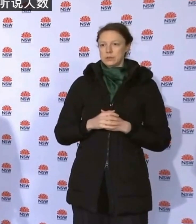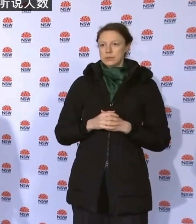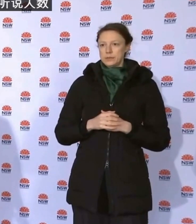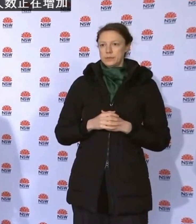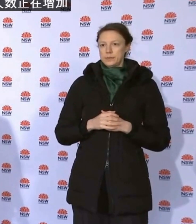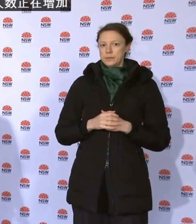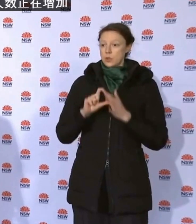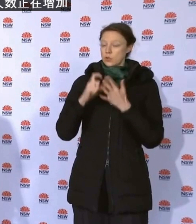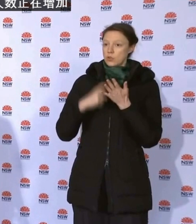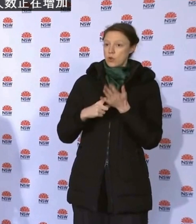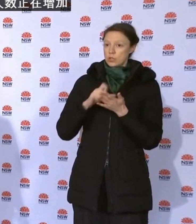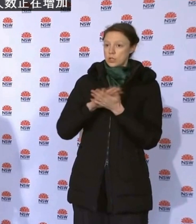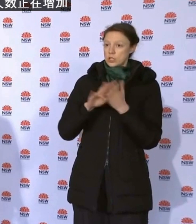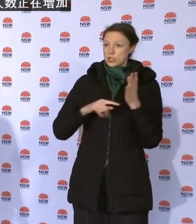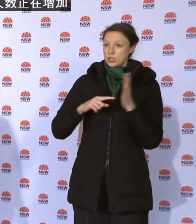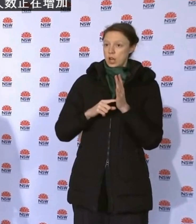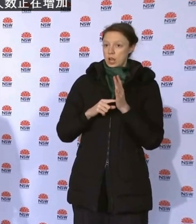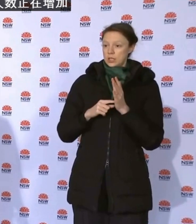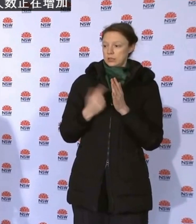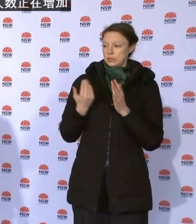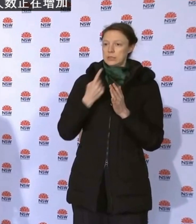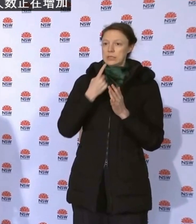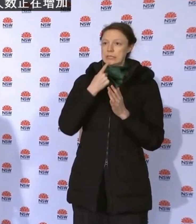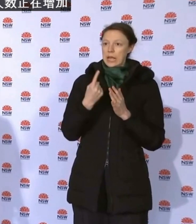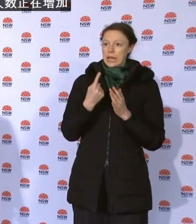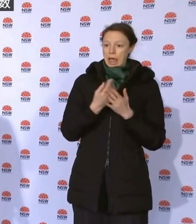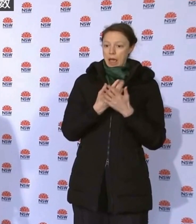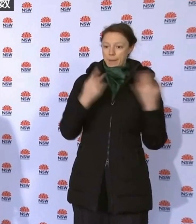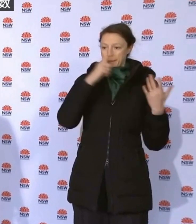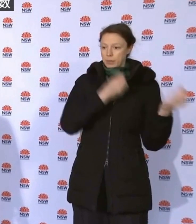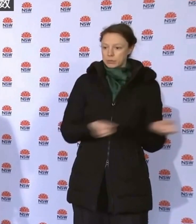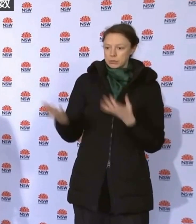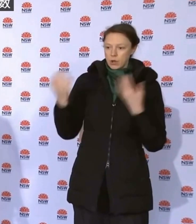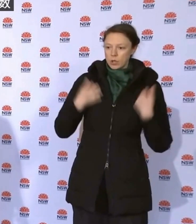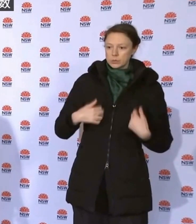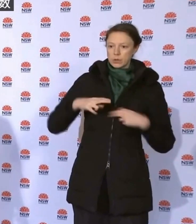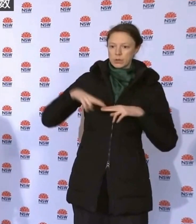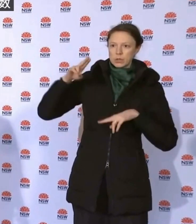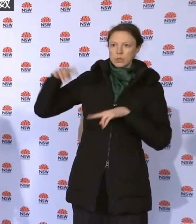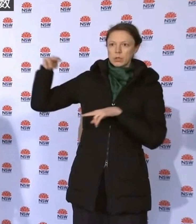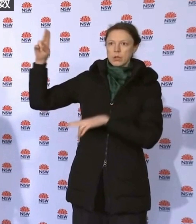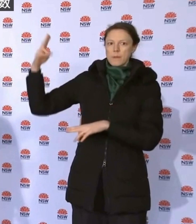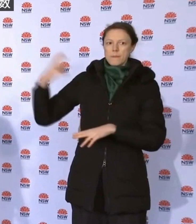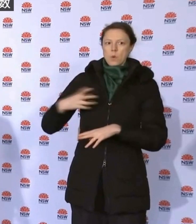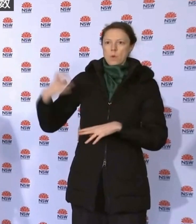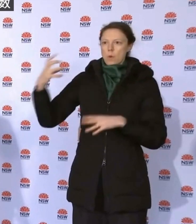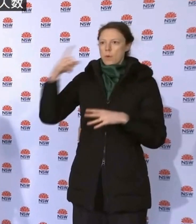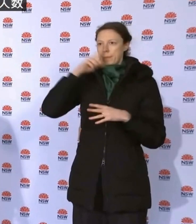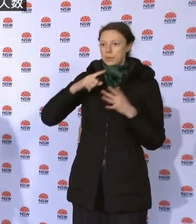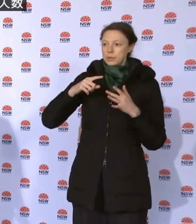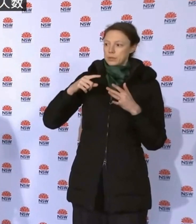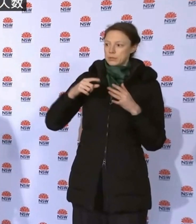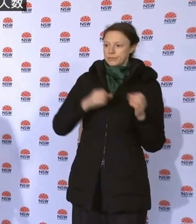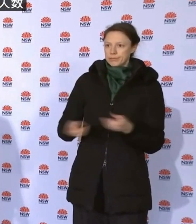of people now going into our hospitals in New South Wales are increasing. The number of people going into our intensive care units